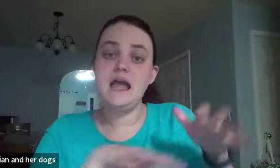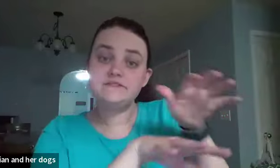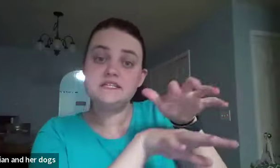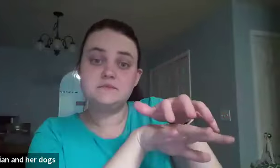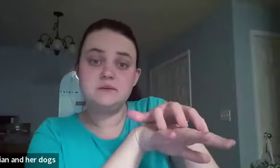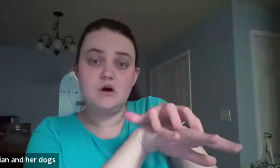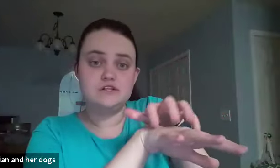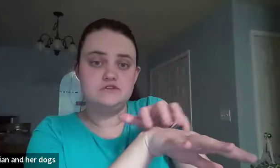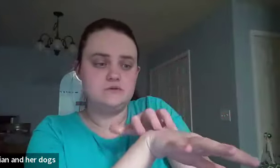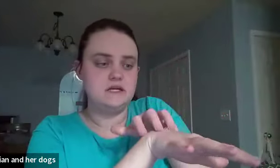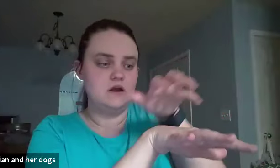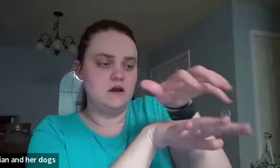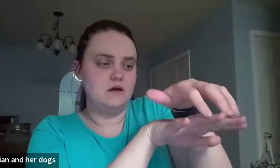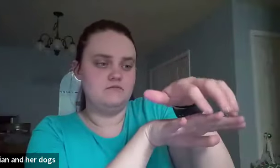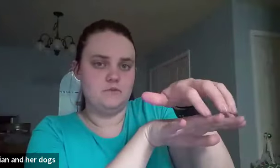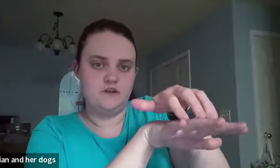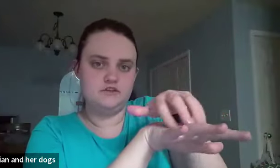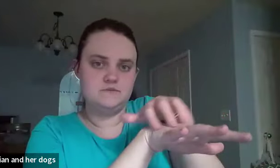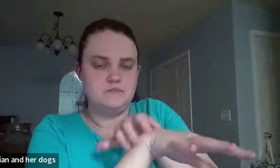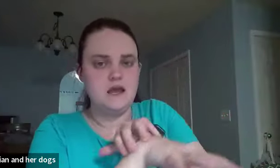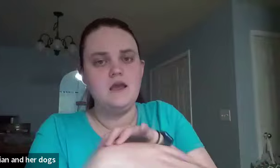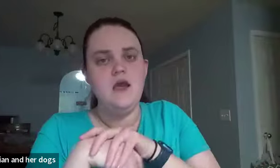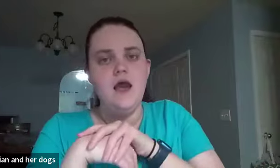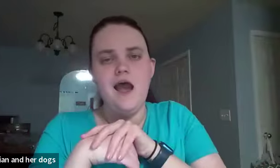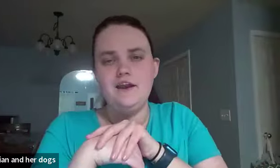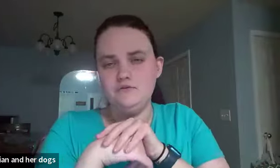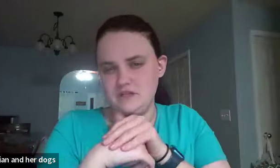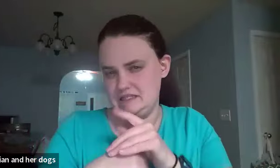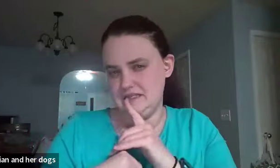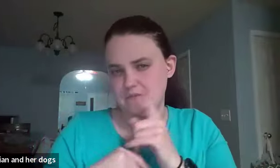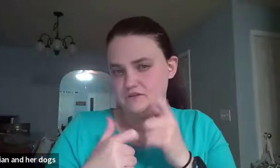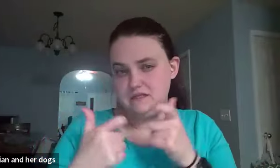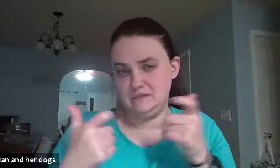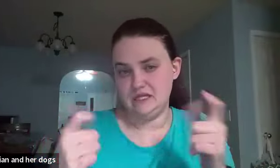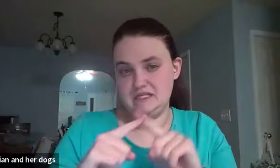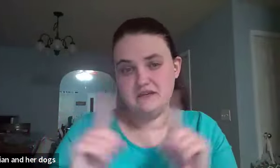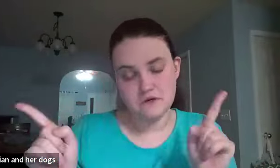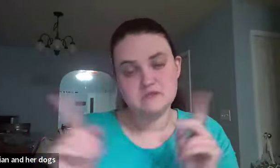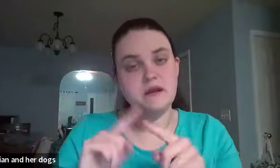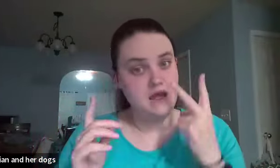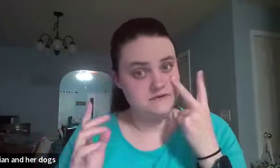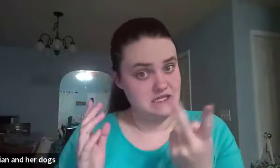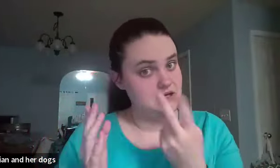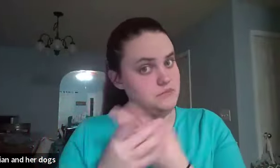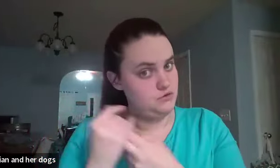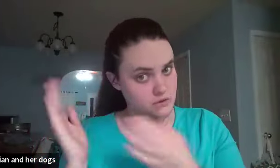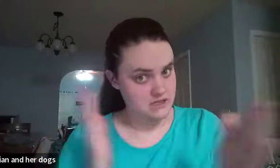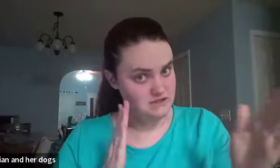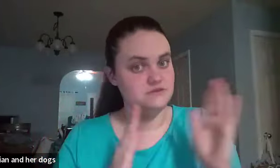I have seen some people also do it from fingertips to back. I don't really see much of a big difference, but I have seen it both ways.